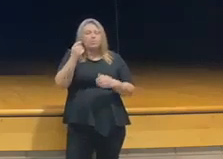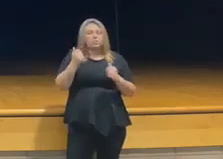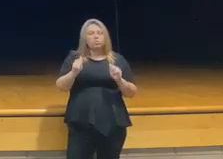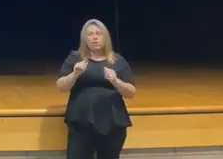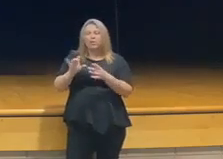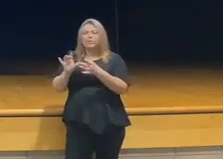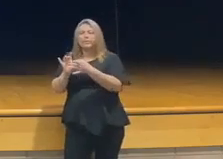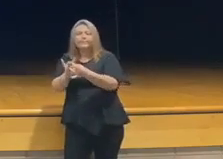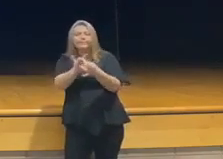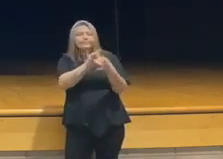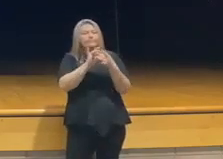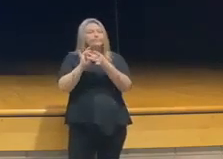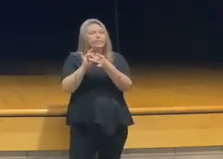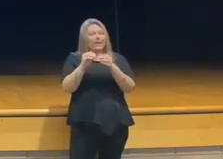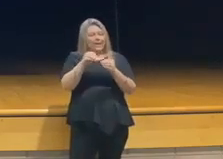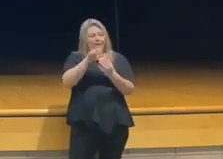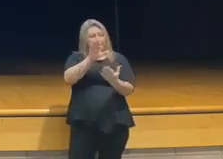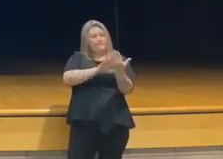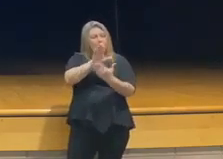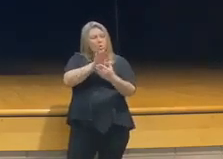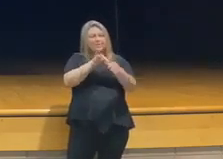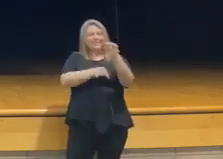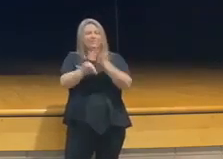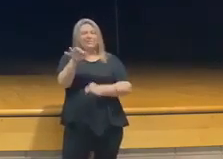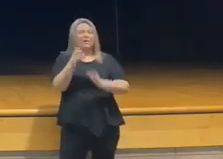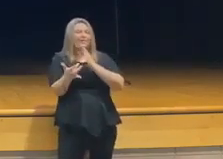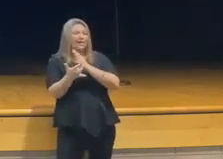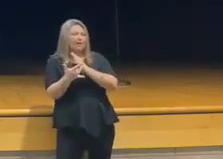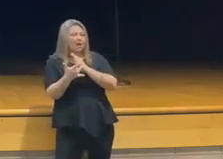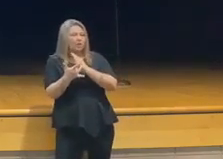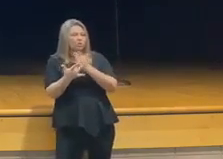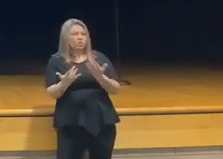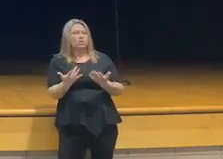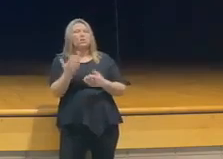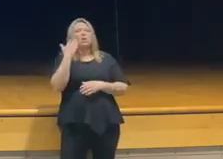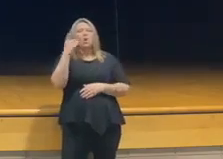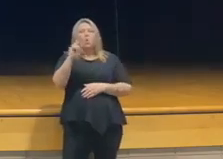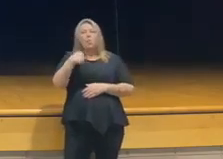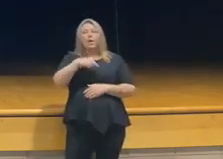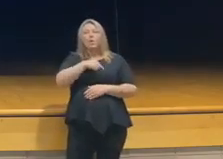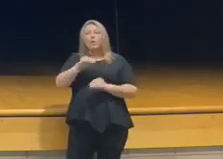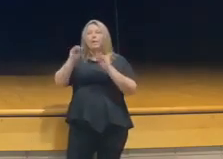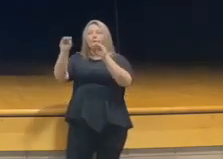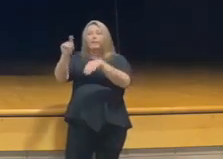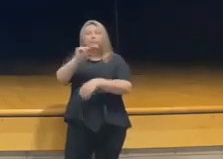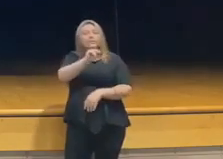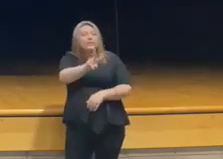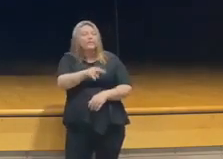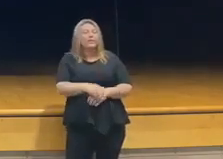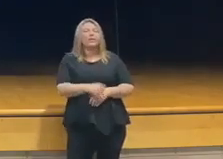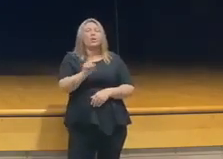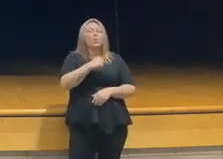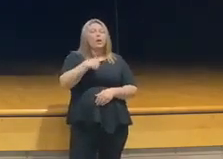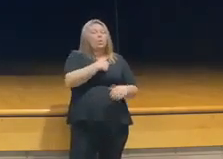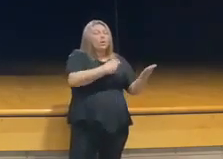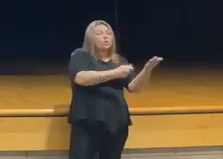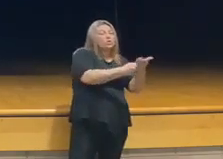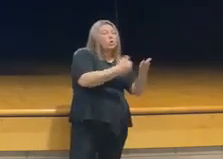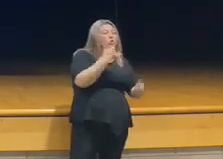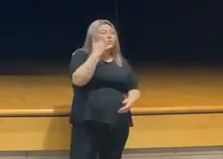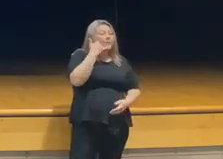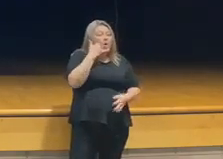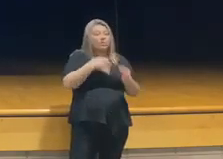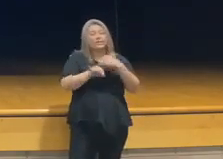connection versus technology, and that might just be as simple as where we put the TV in our house, or where we dock our phones, how we set up